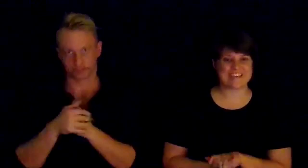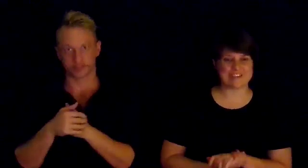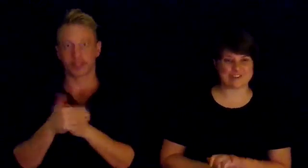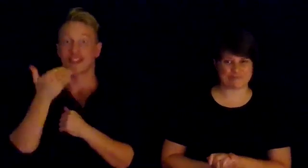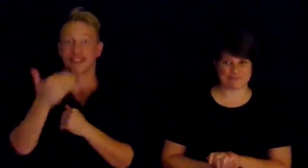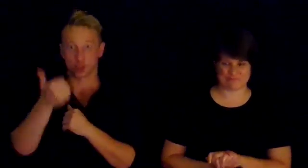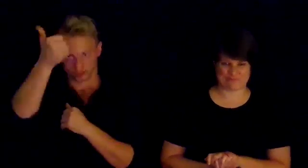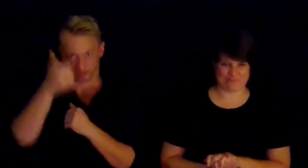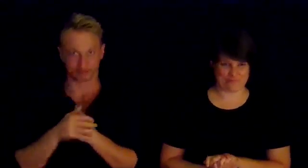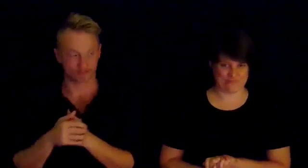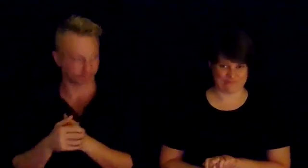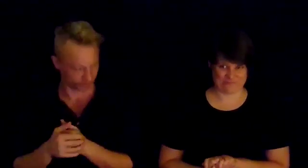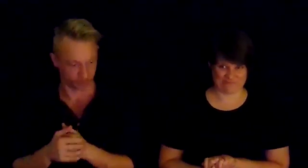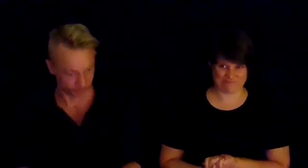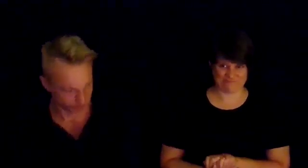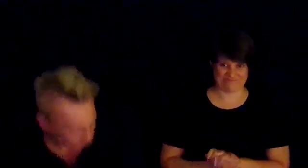Thank you.